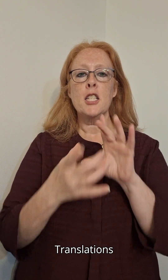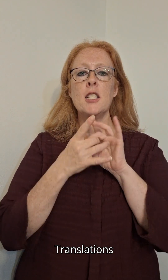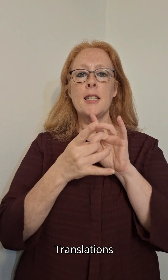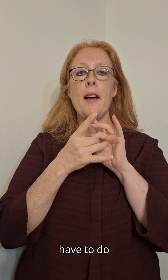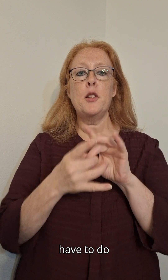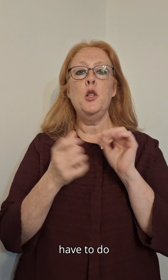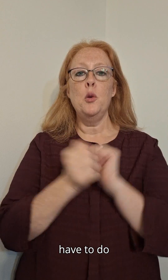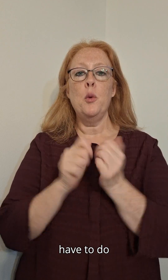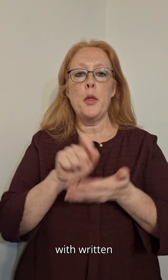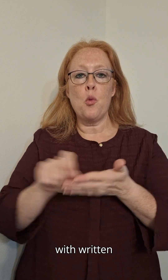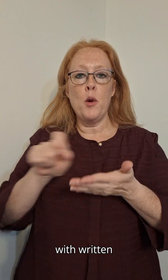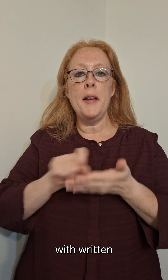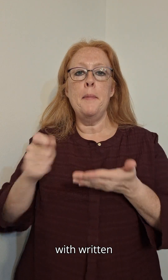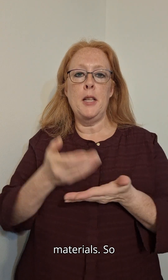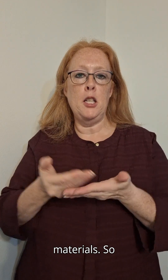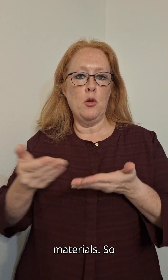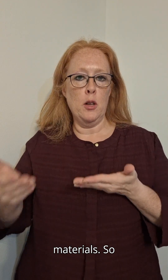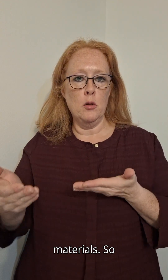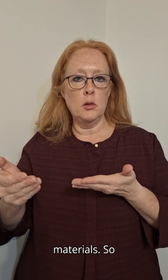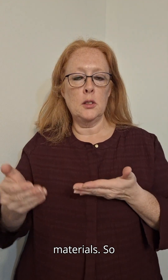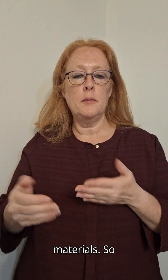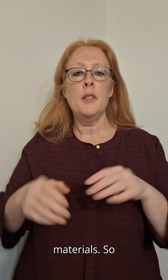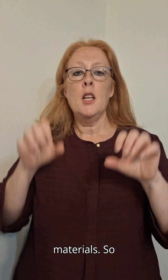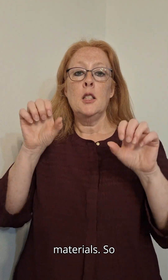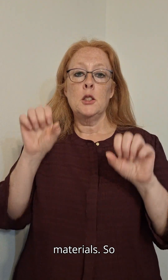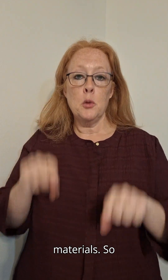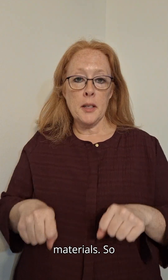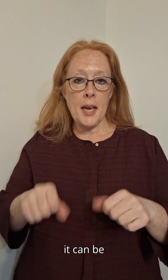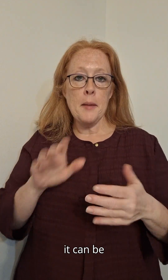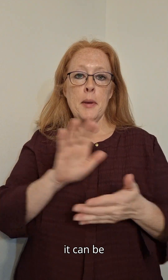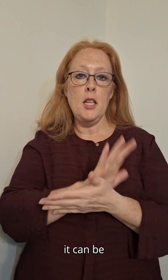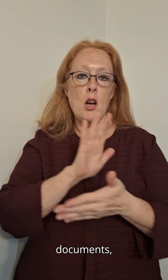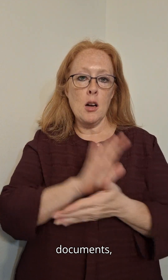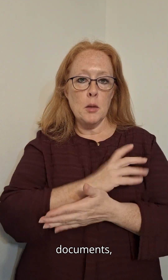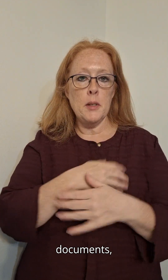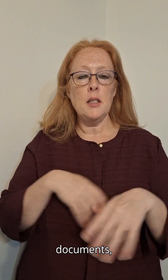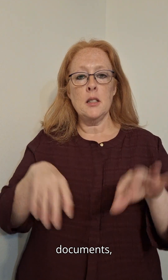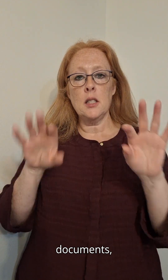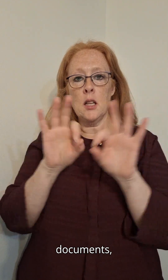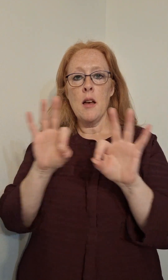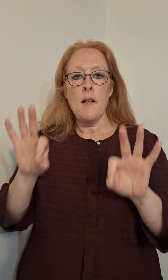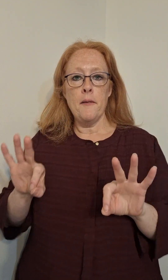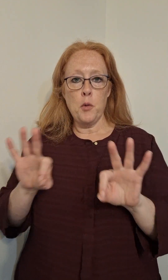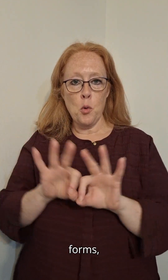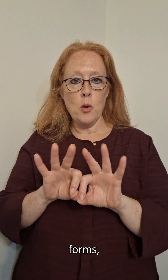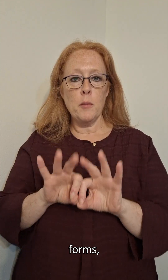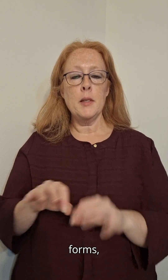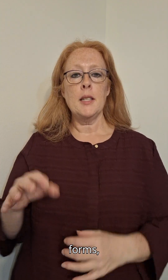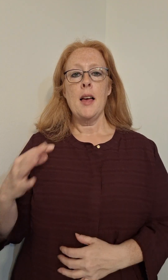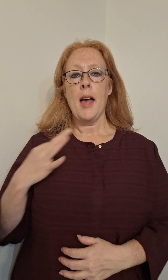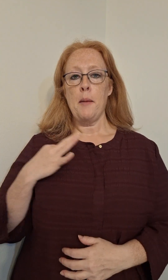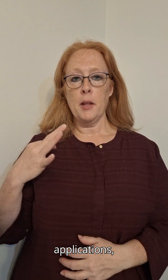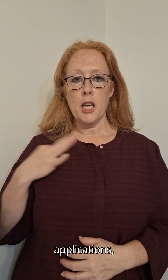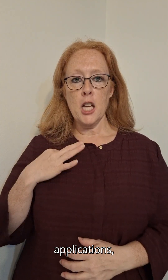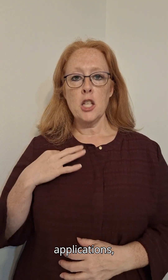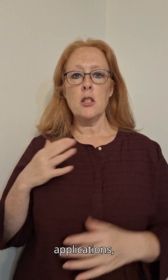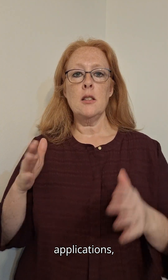Translations have to do with written materials. So it can be documents, forms,